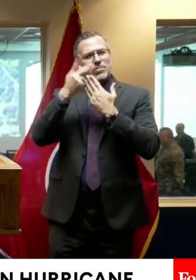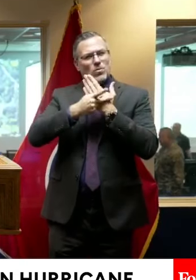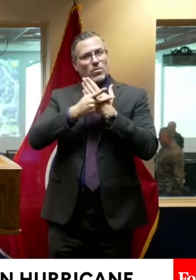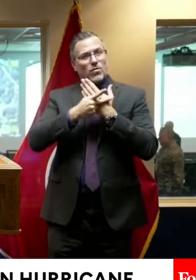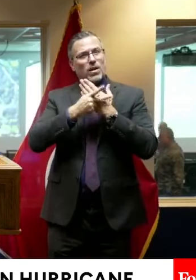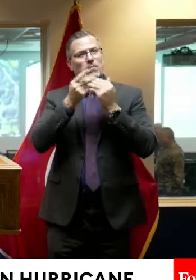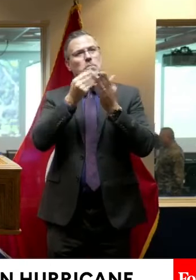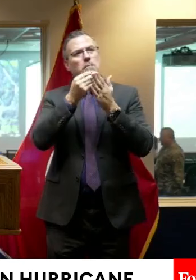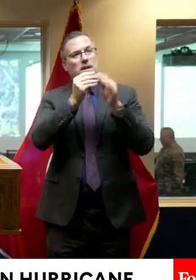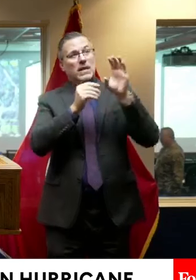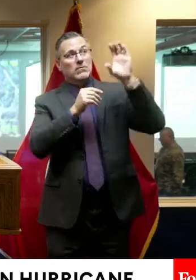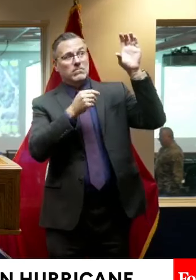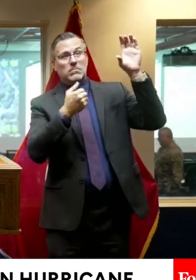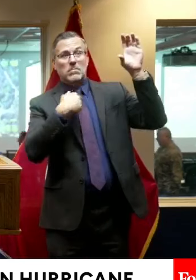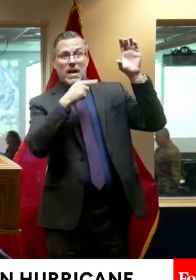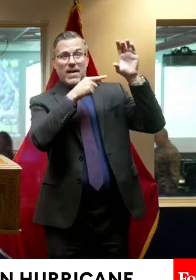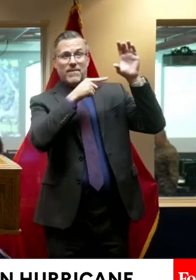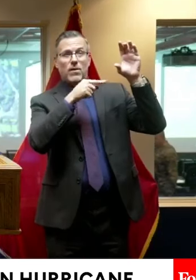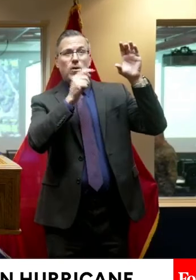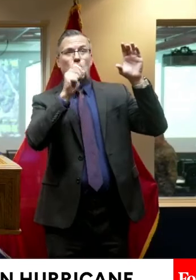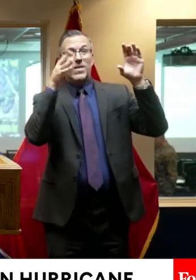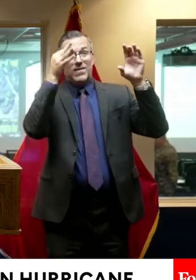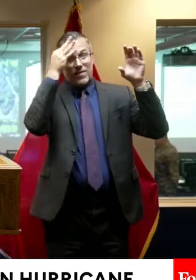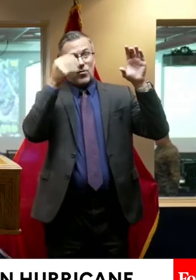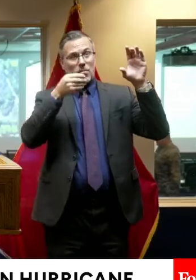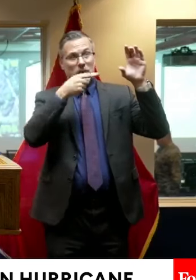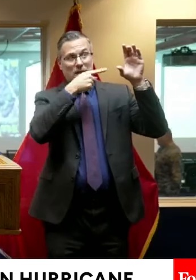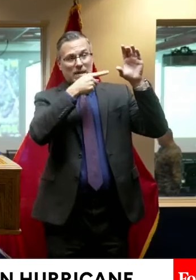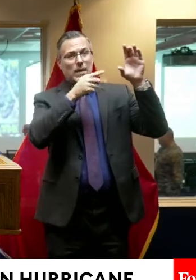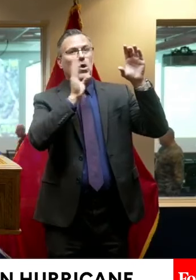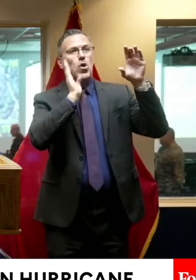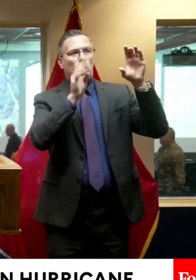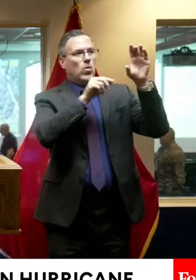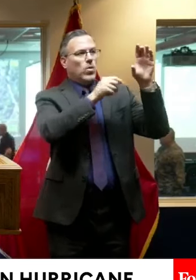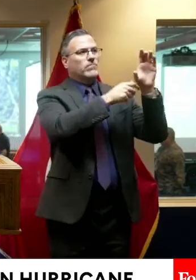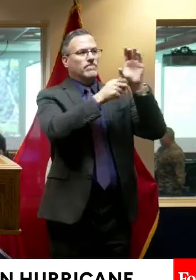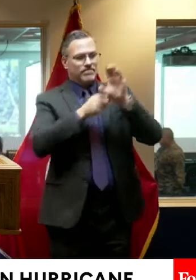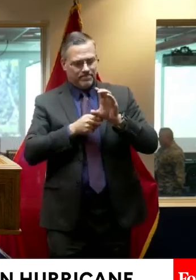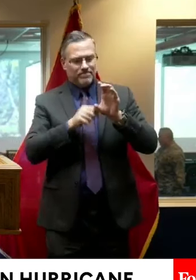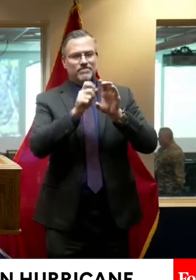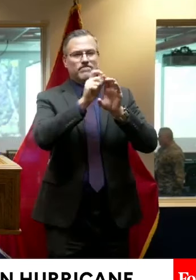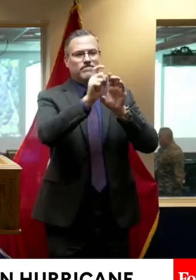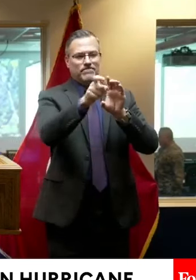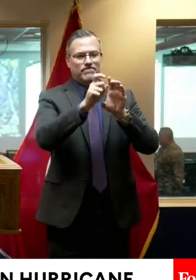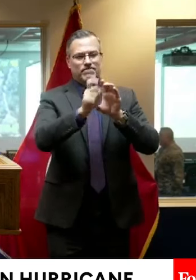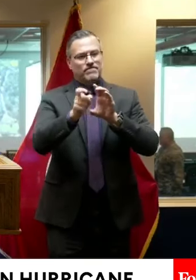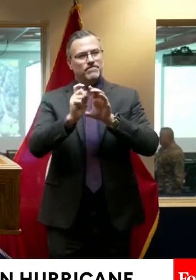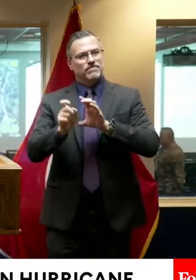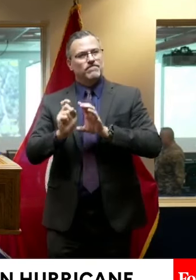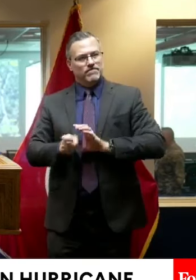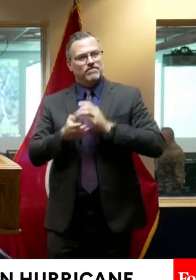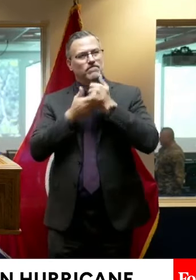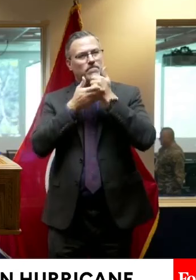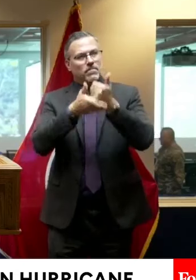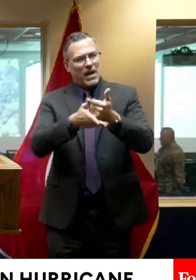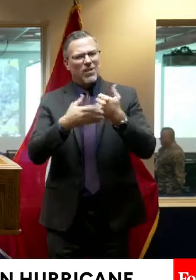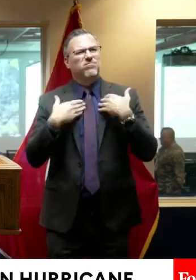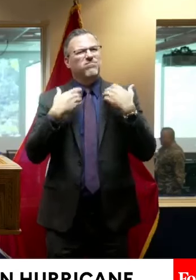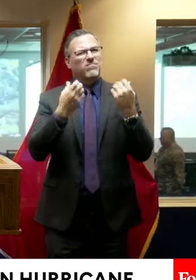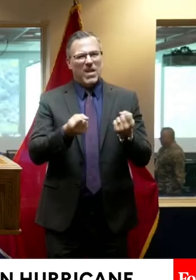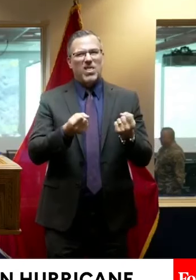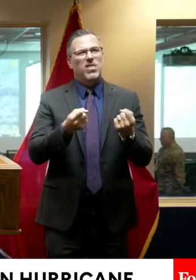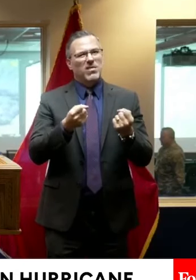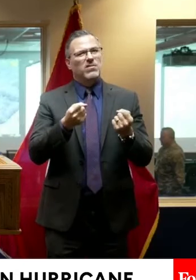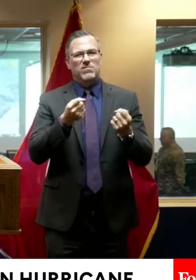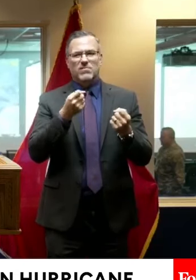our Medicaid waiver with the federal government that is specifically targeted for health and well-being of the